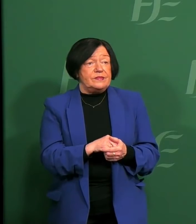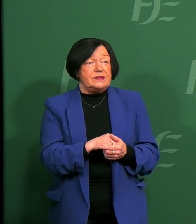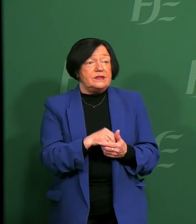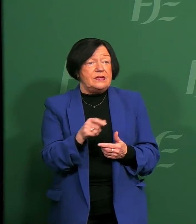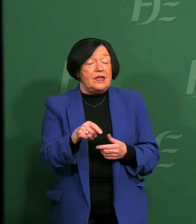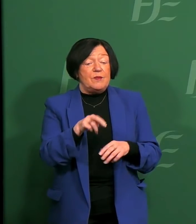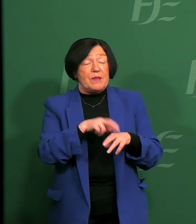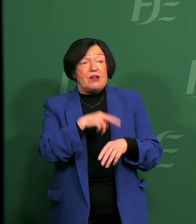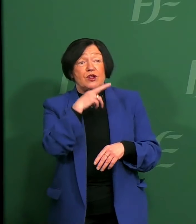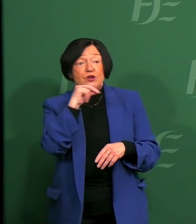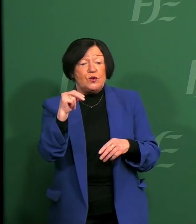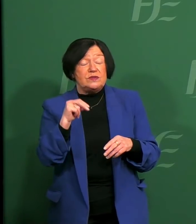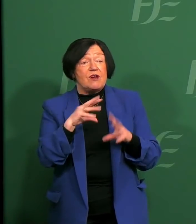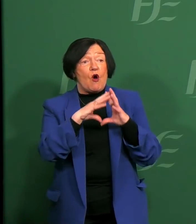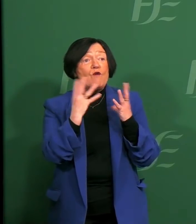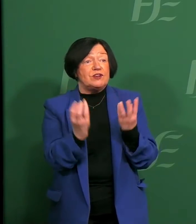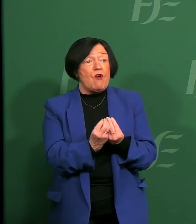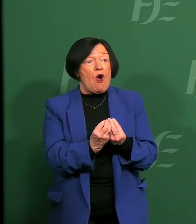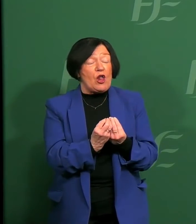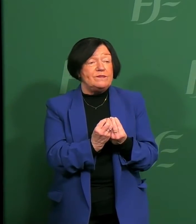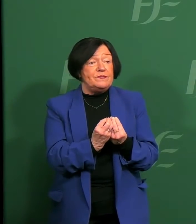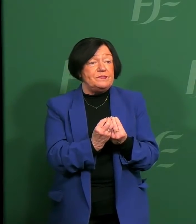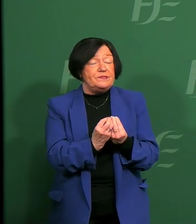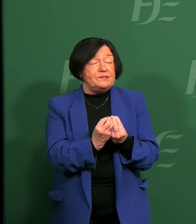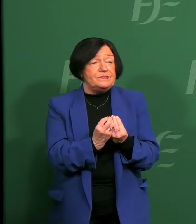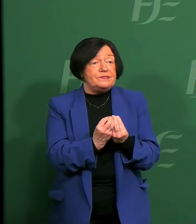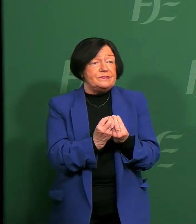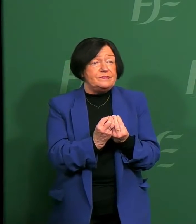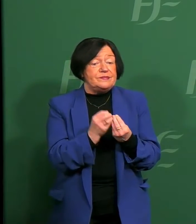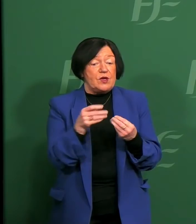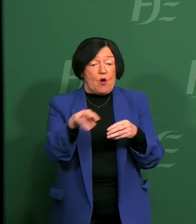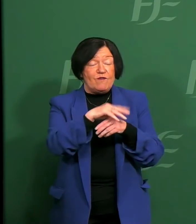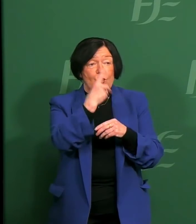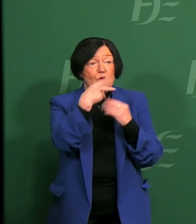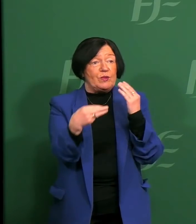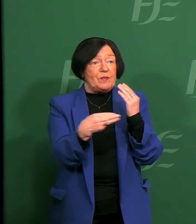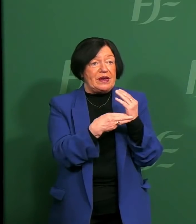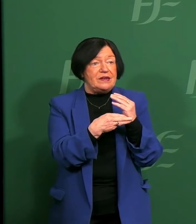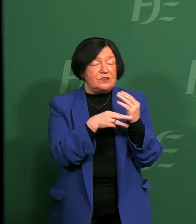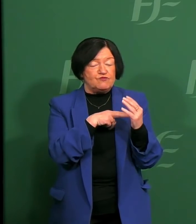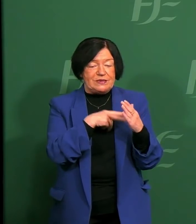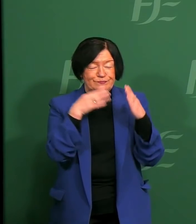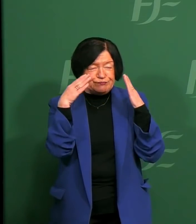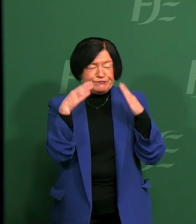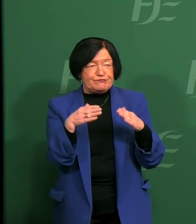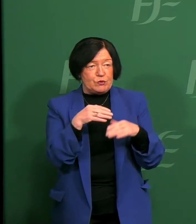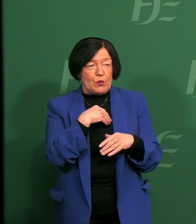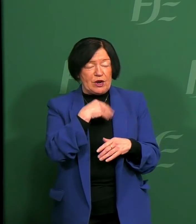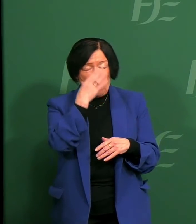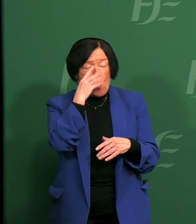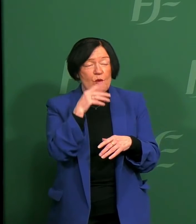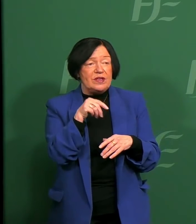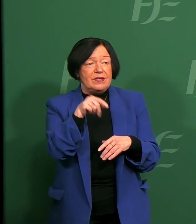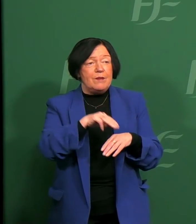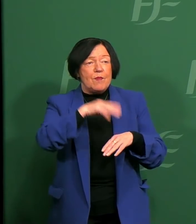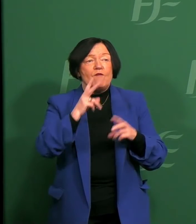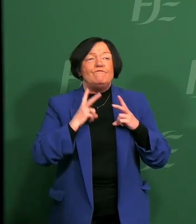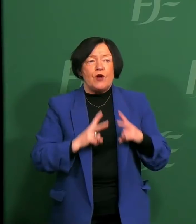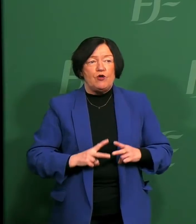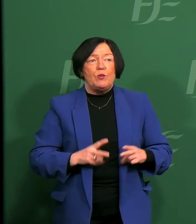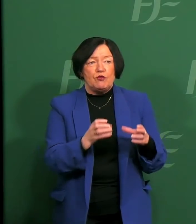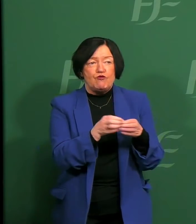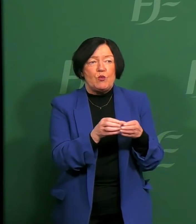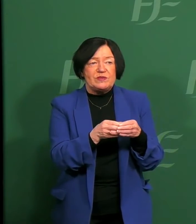better news related to all of that is that well over that million now is highly concentrated, which we know are the more vulnerable